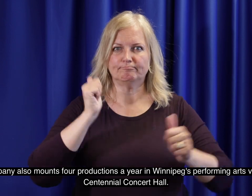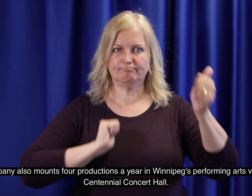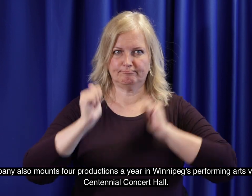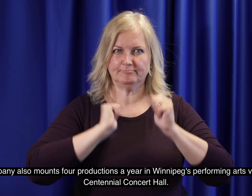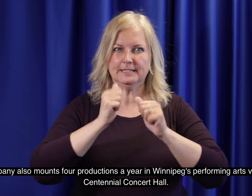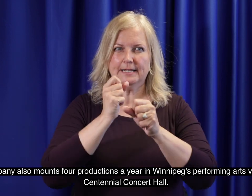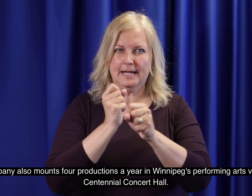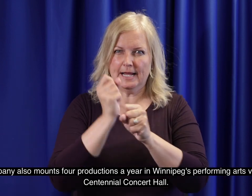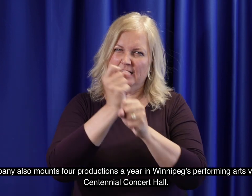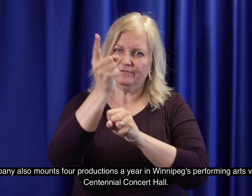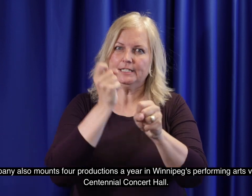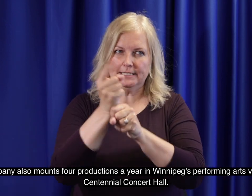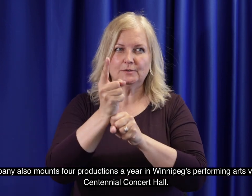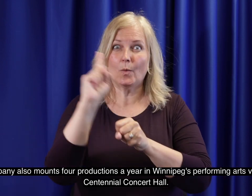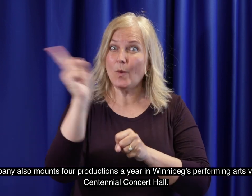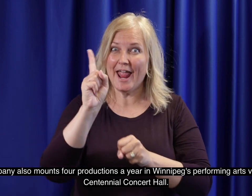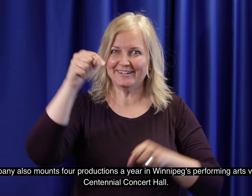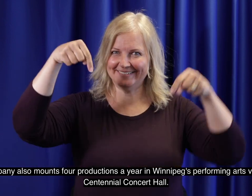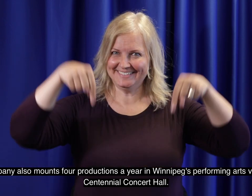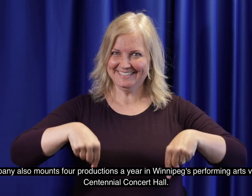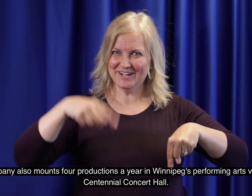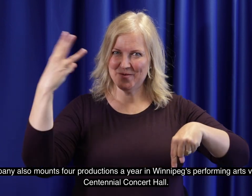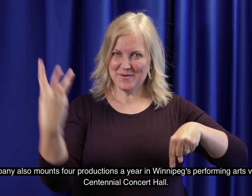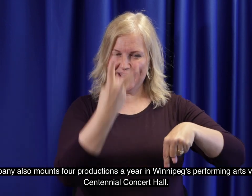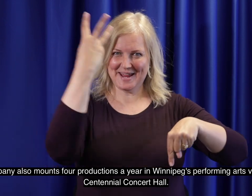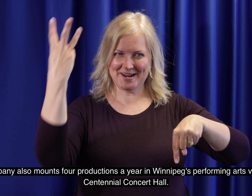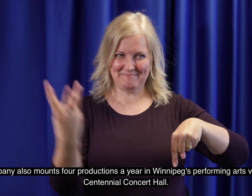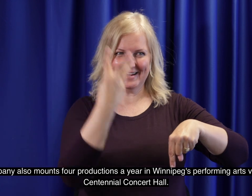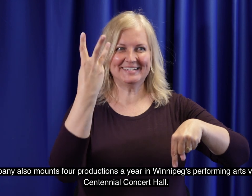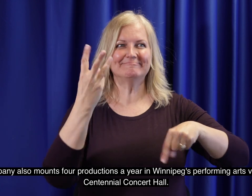The company also mounts four productions a year in Winnipeg's performing arts venue.